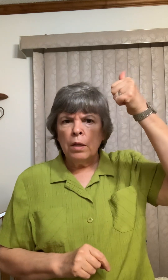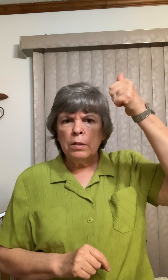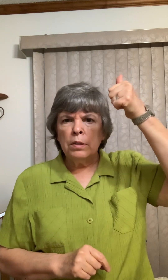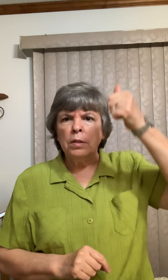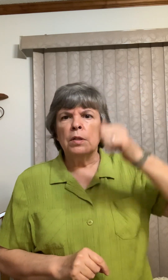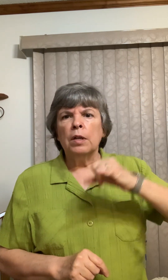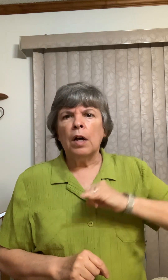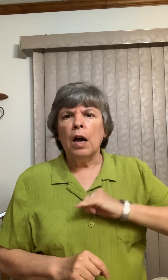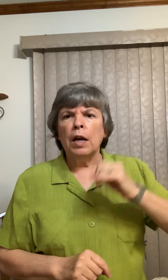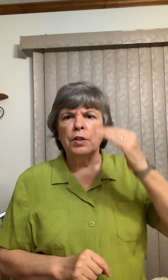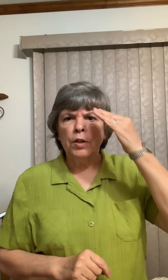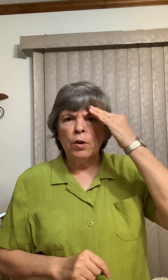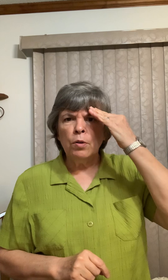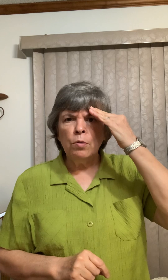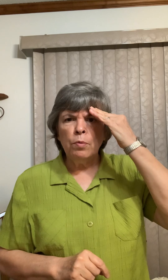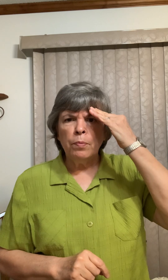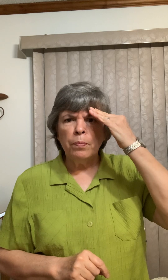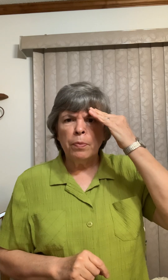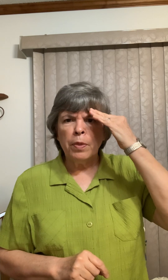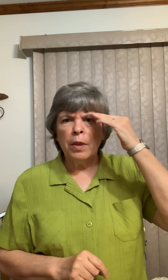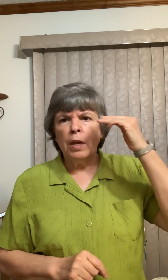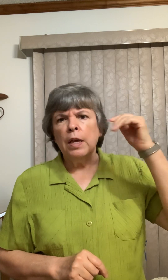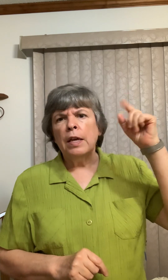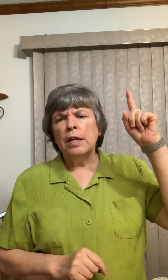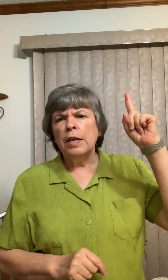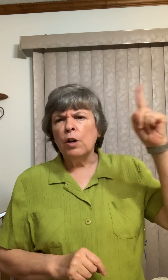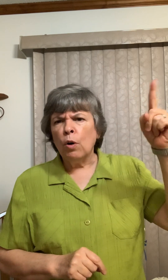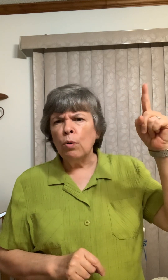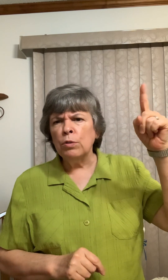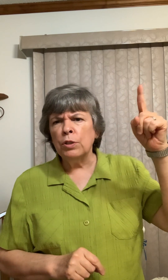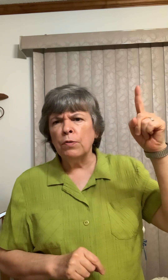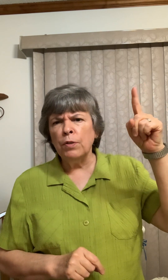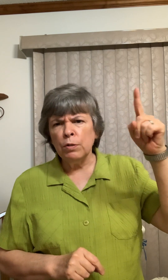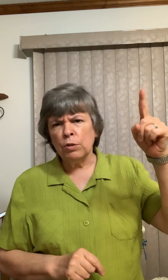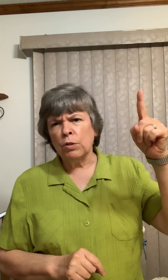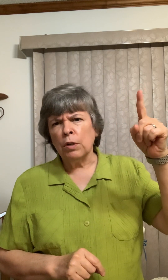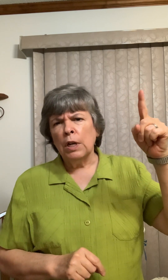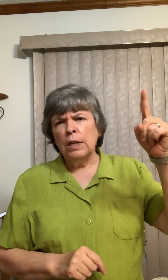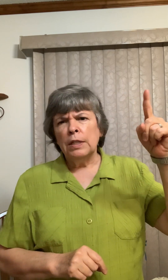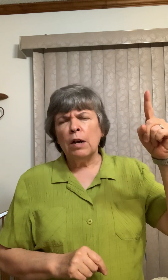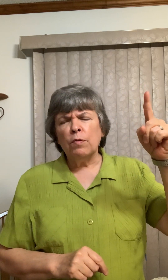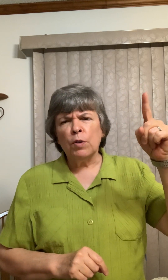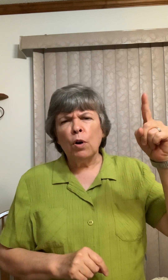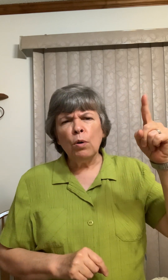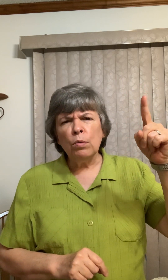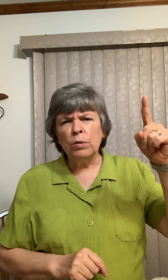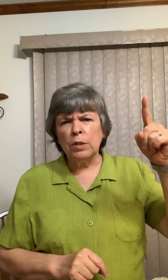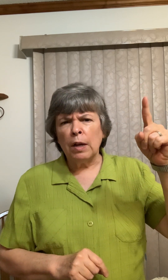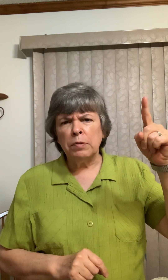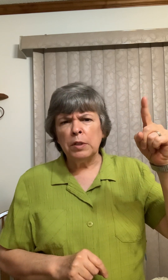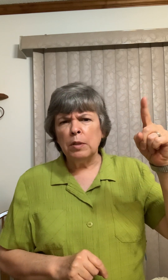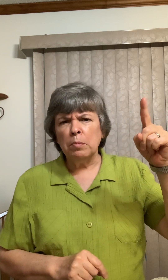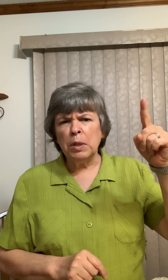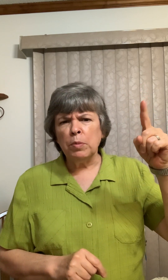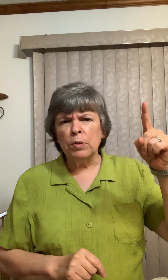Because I know he holds the future. Now for holds, I've seen people